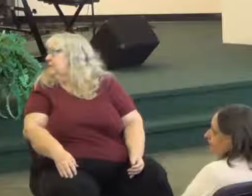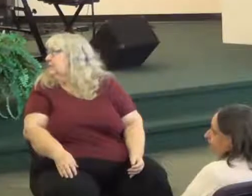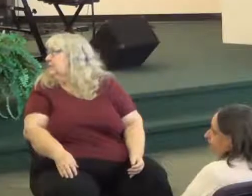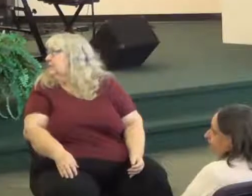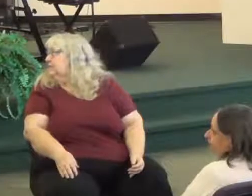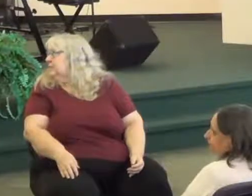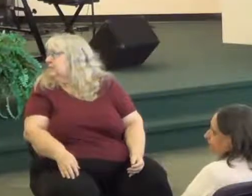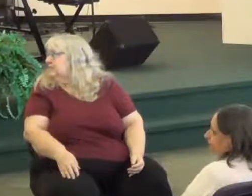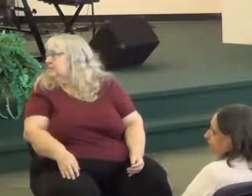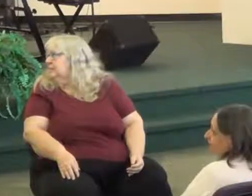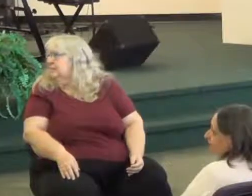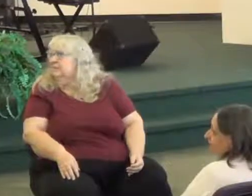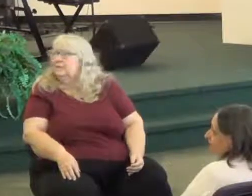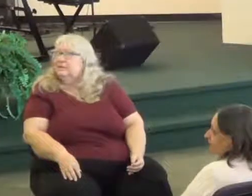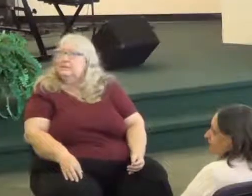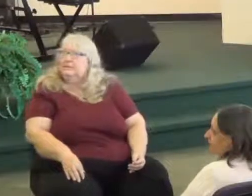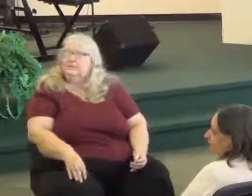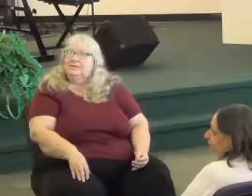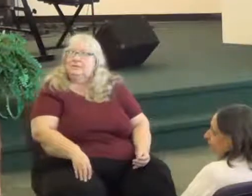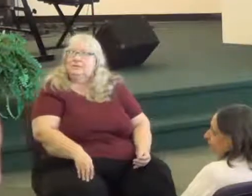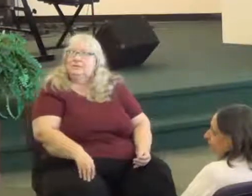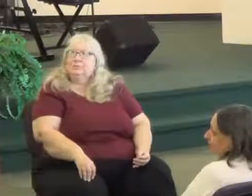Before, there we go.